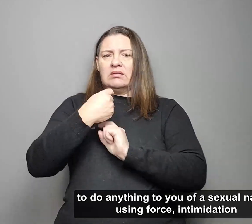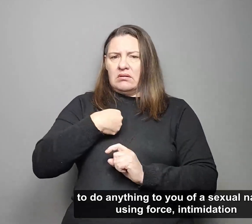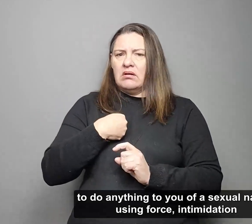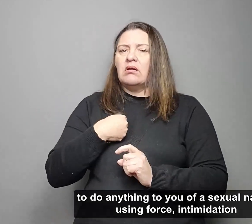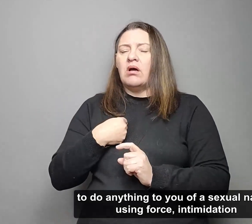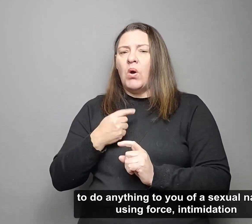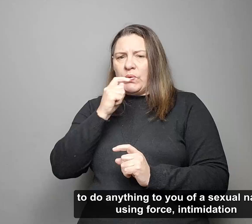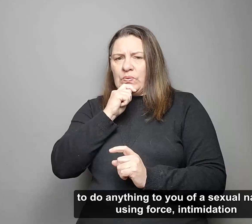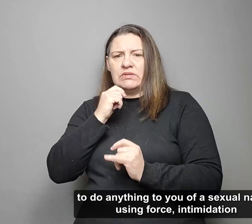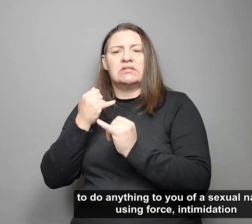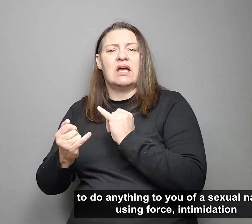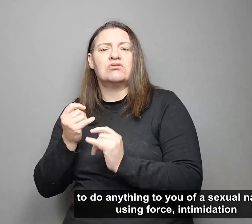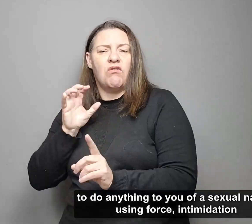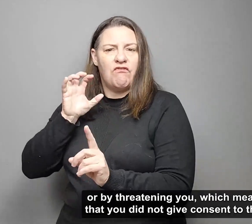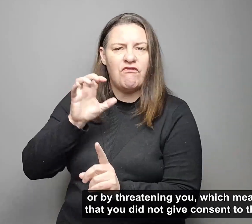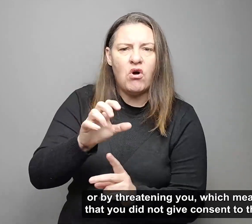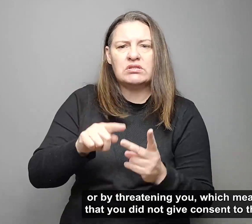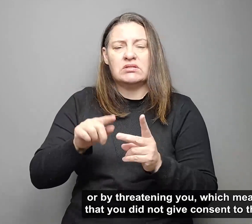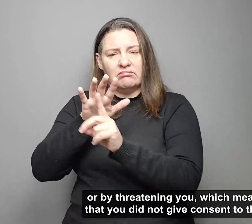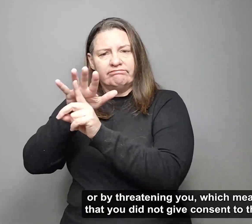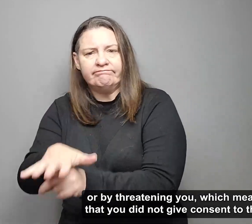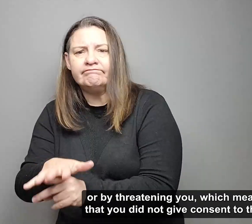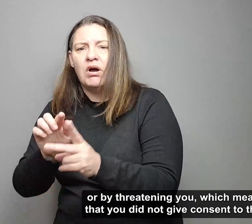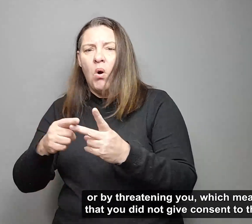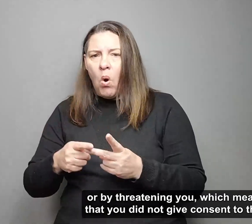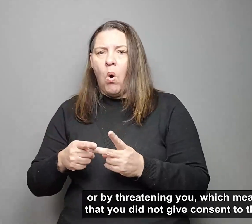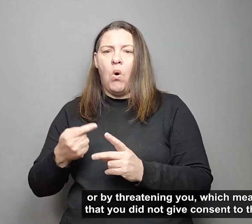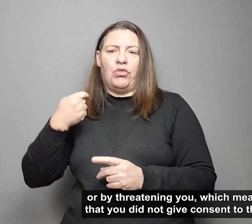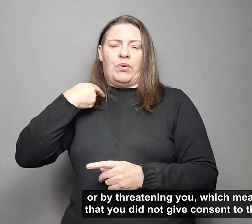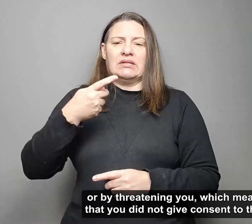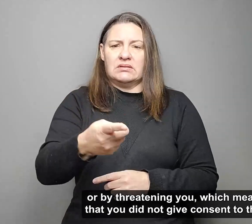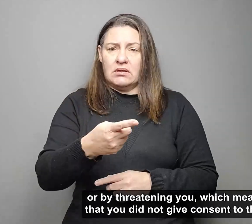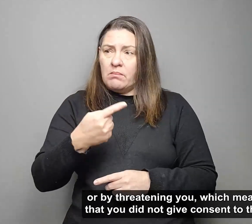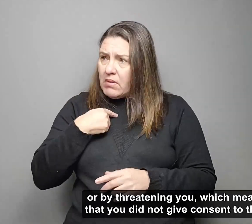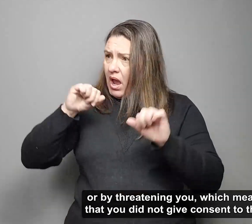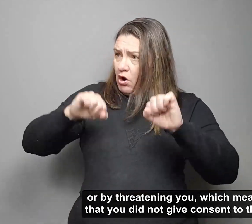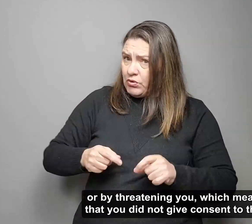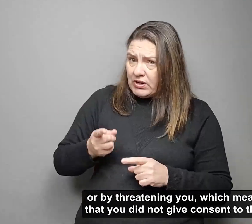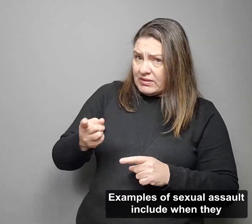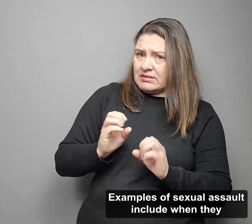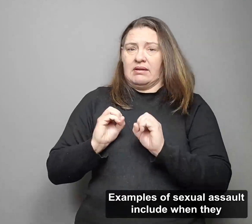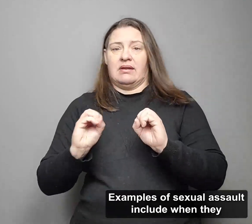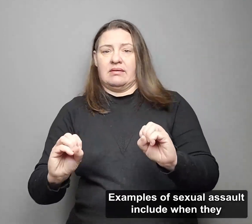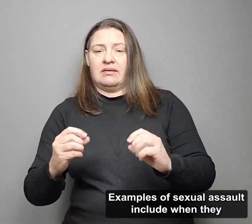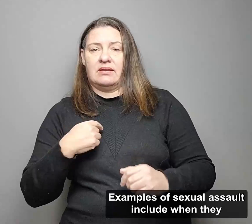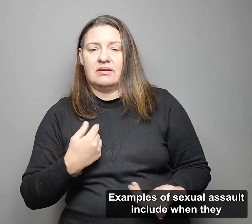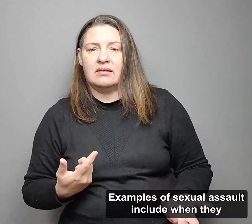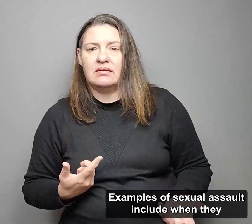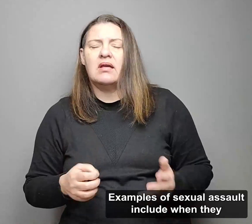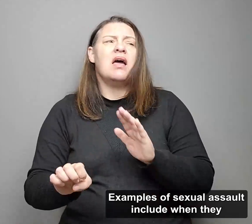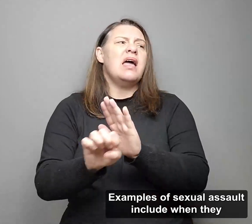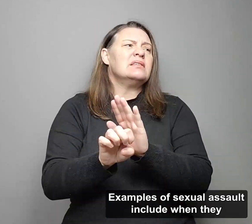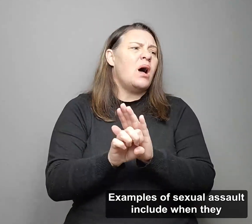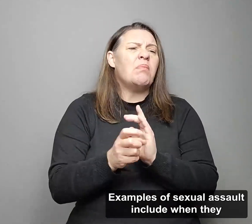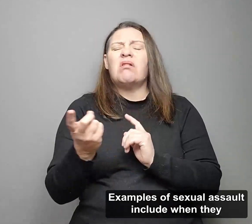sexual nature using force, intimidation, or by threatening you, which means that you did not give consent to this. Examples of sexual